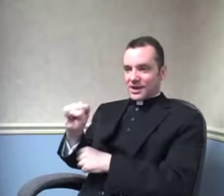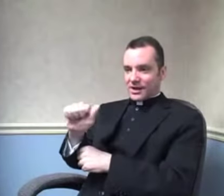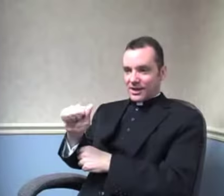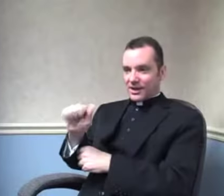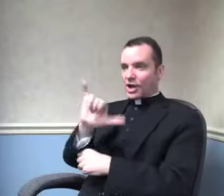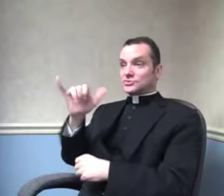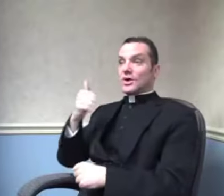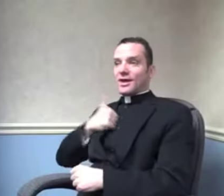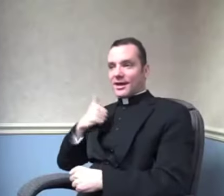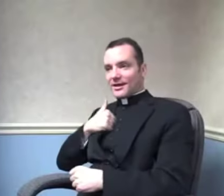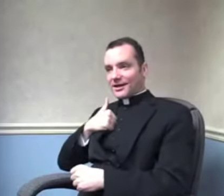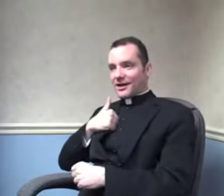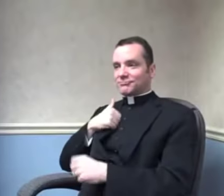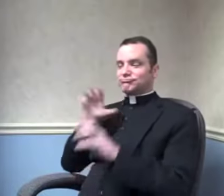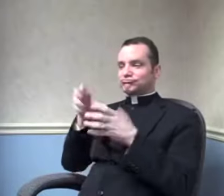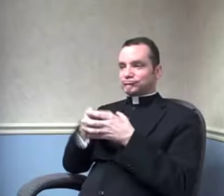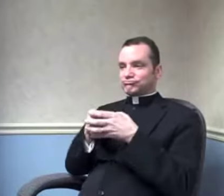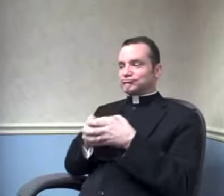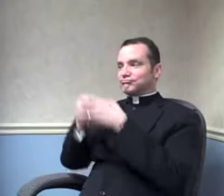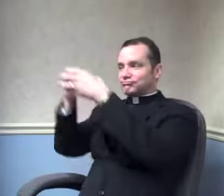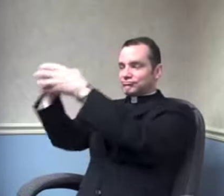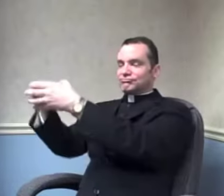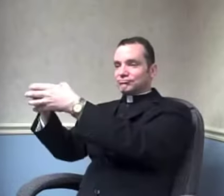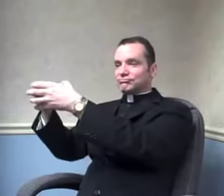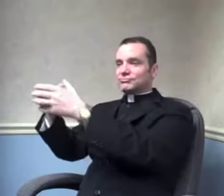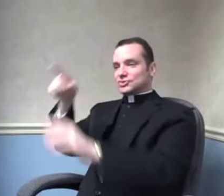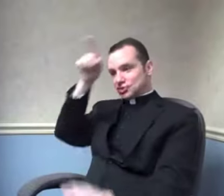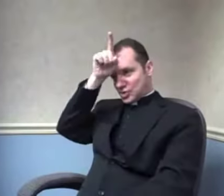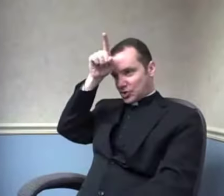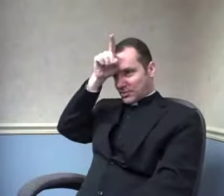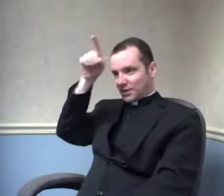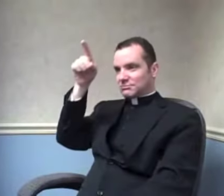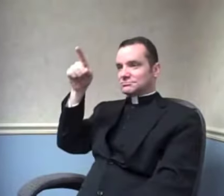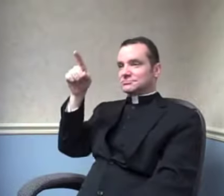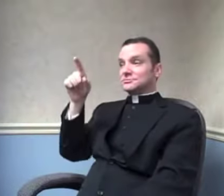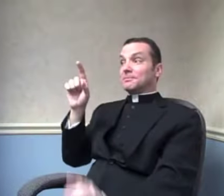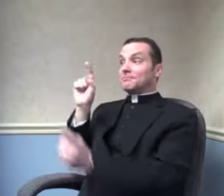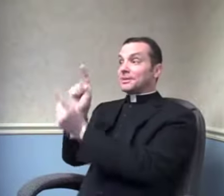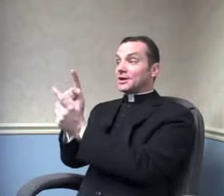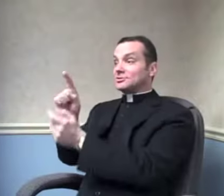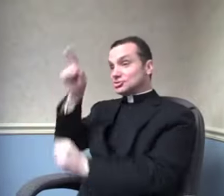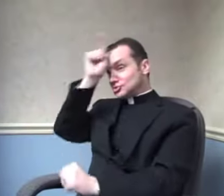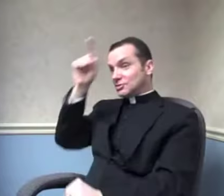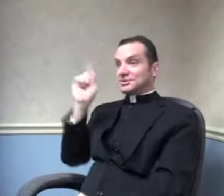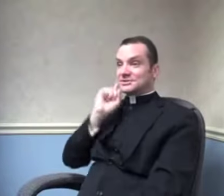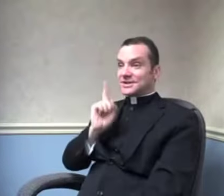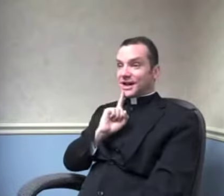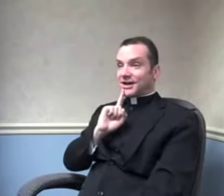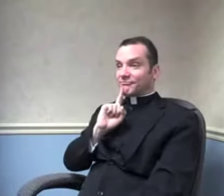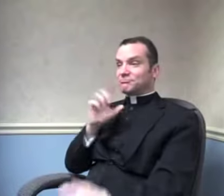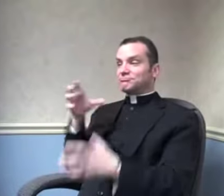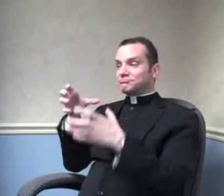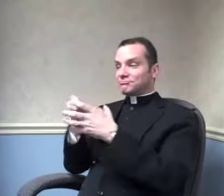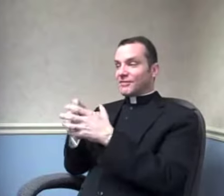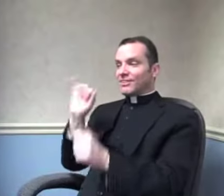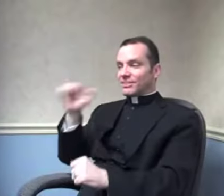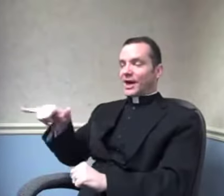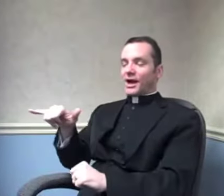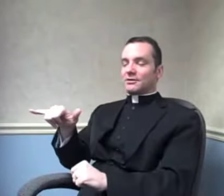with a bunch of deaf people from the US and Canada. We went as a whole group to Germany, and we met a lot of German